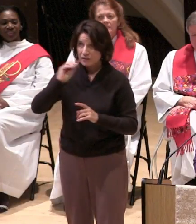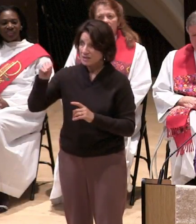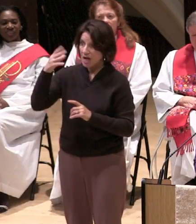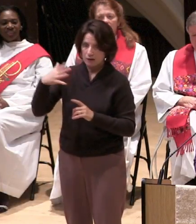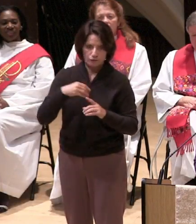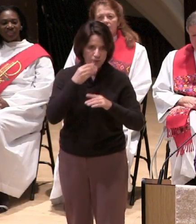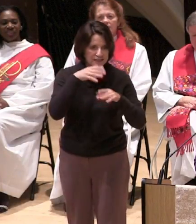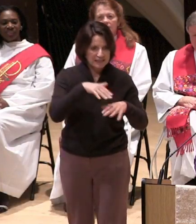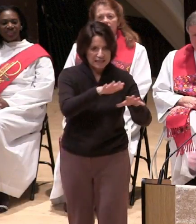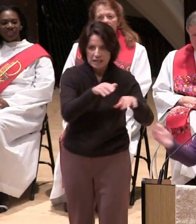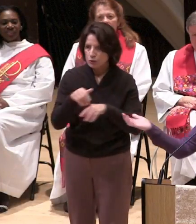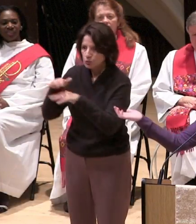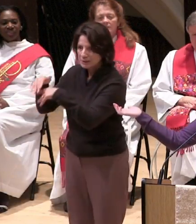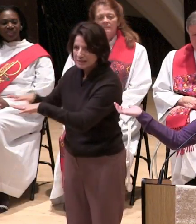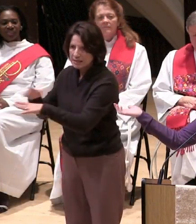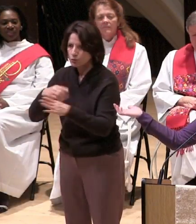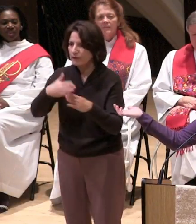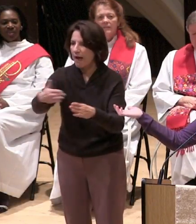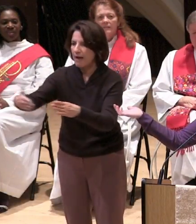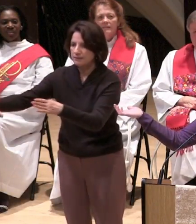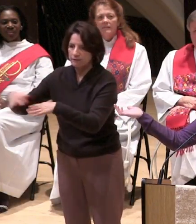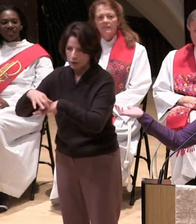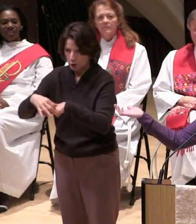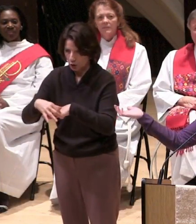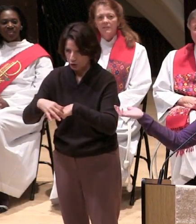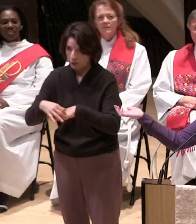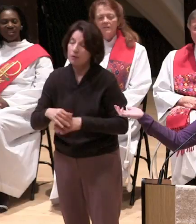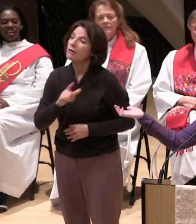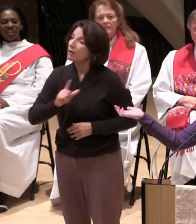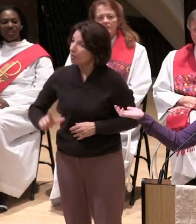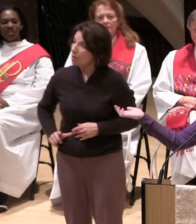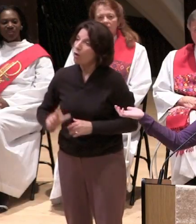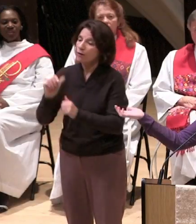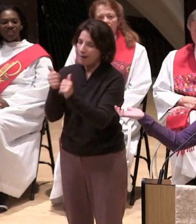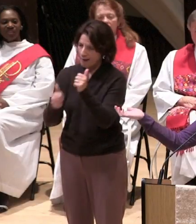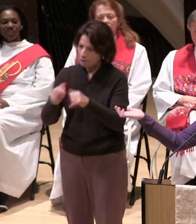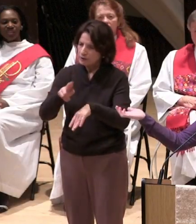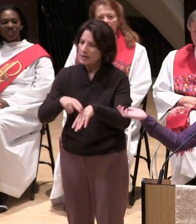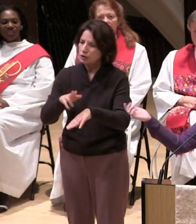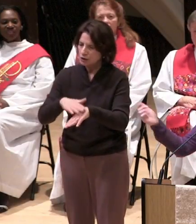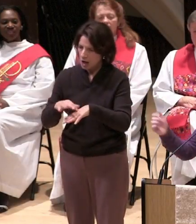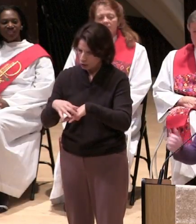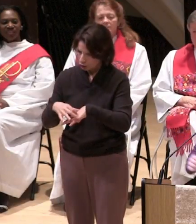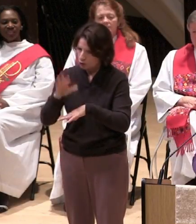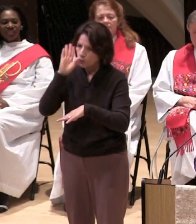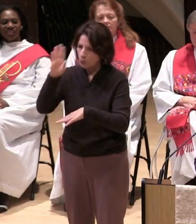to the ends of the earth. Lord, every nation on earth will adore